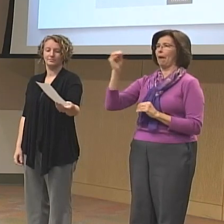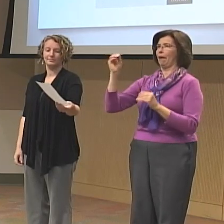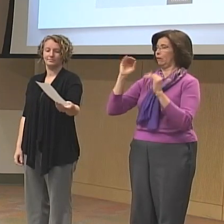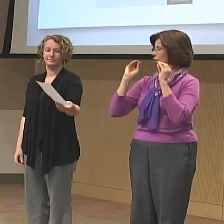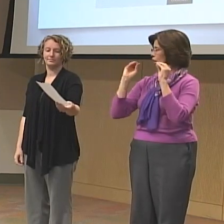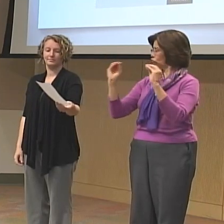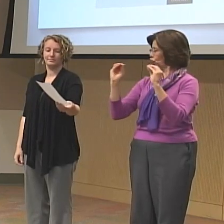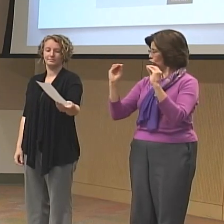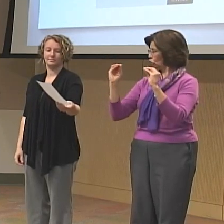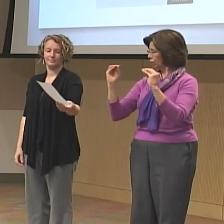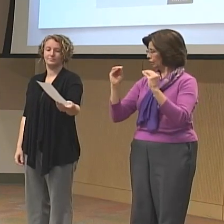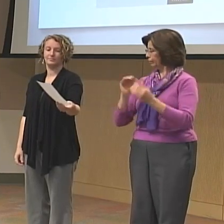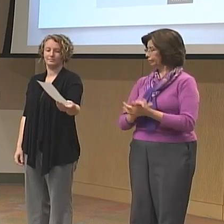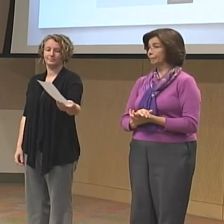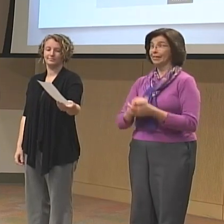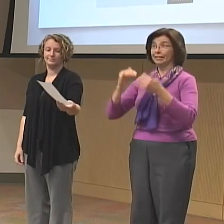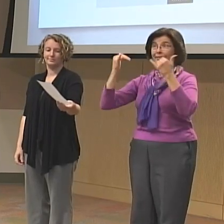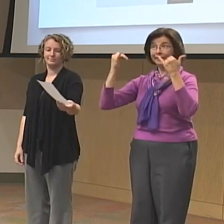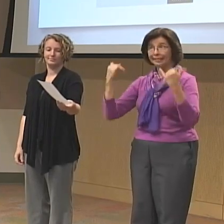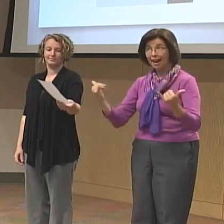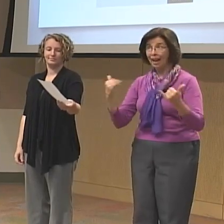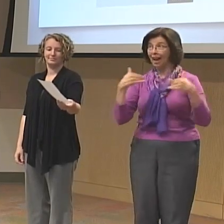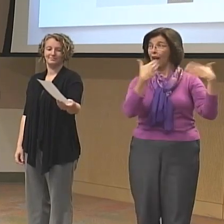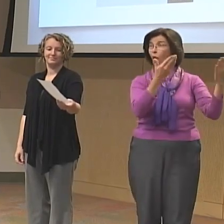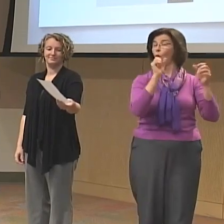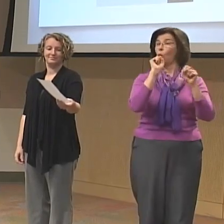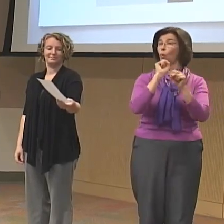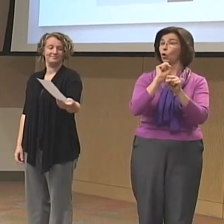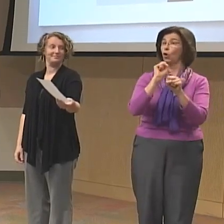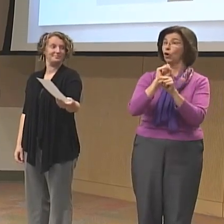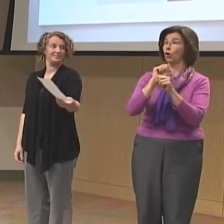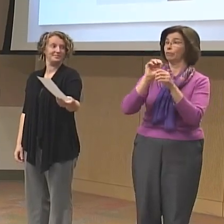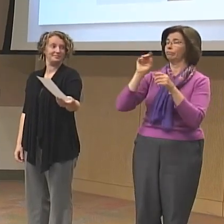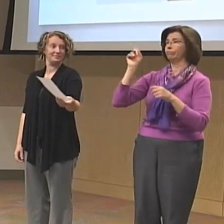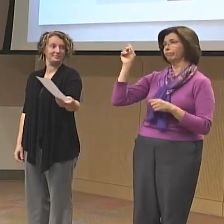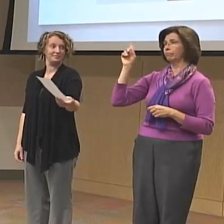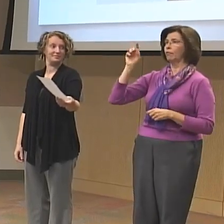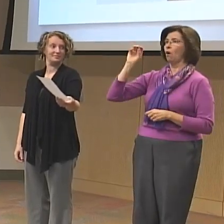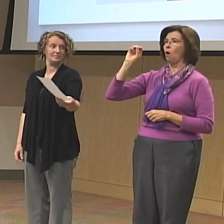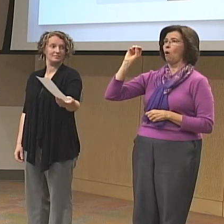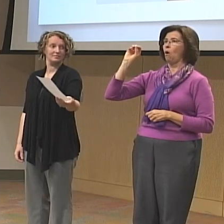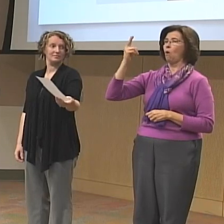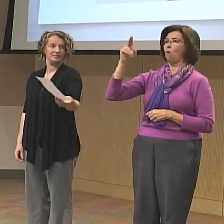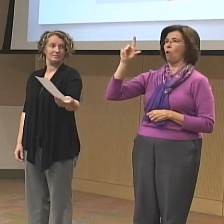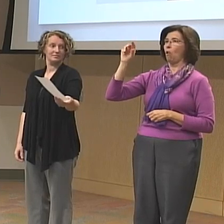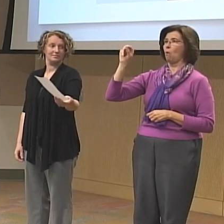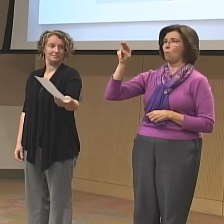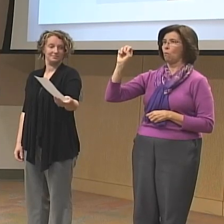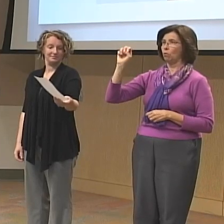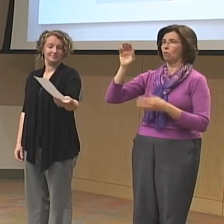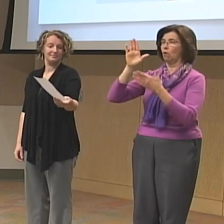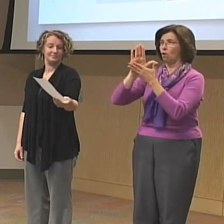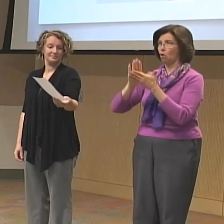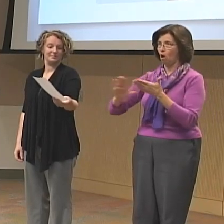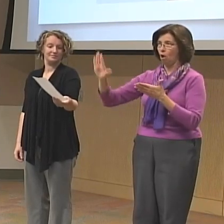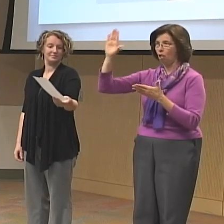curriculum and instruction from the University of Rochester. He currently works at Ohlone College